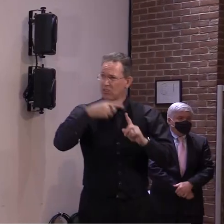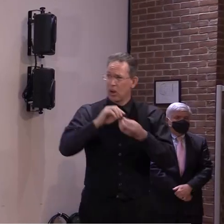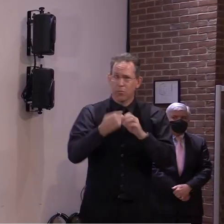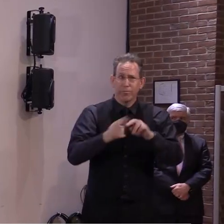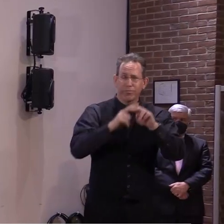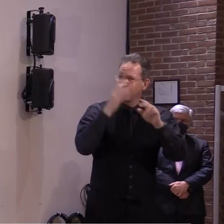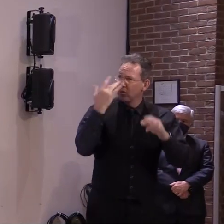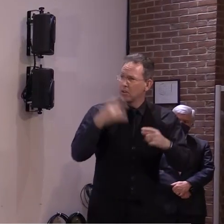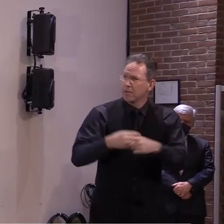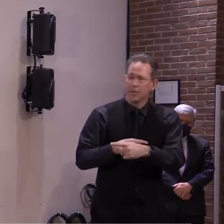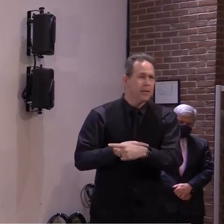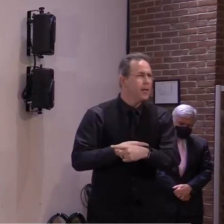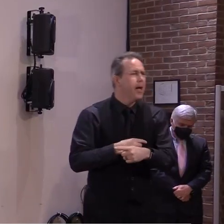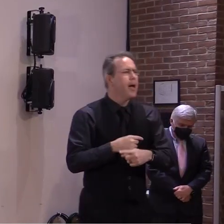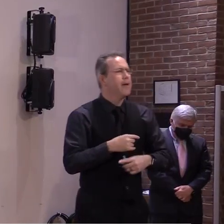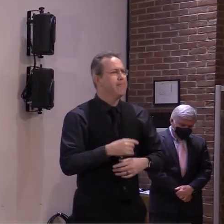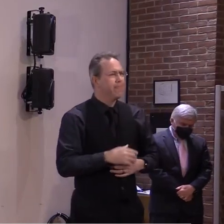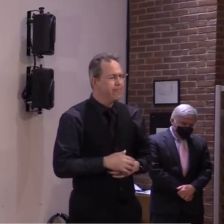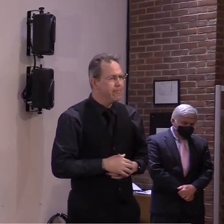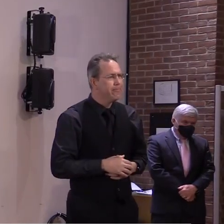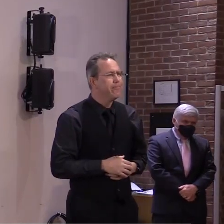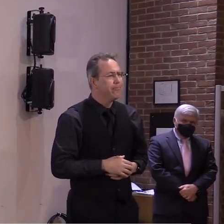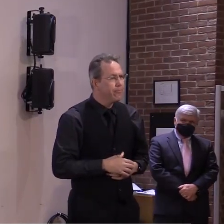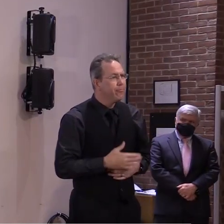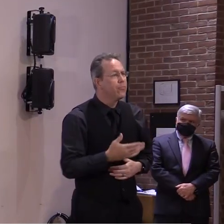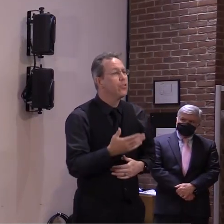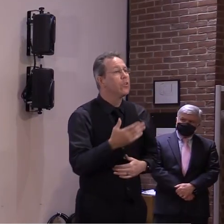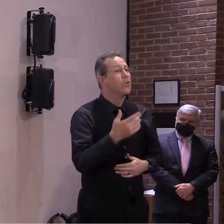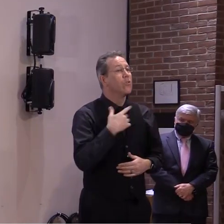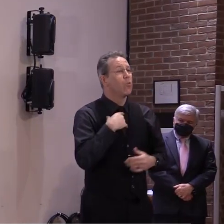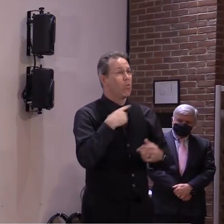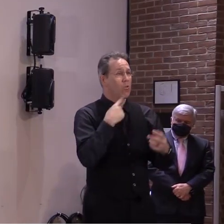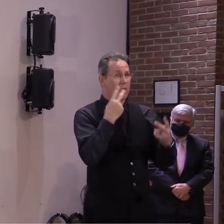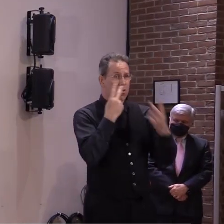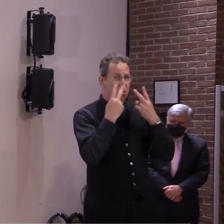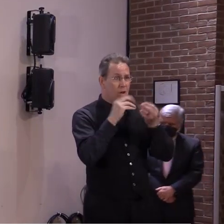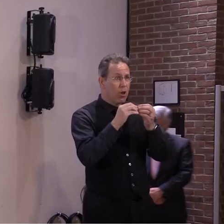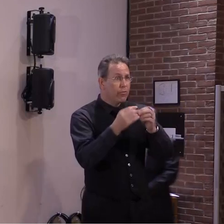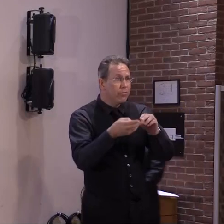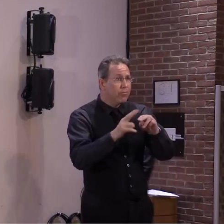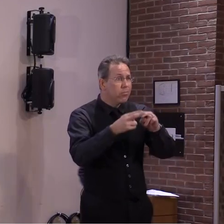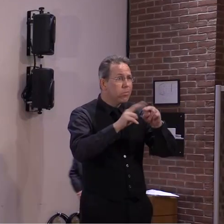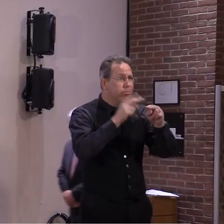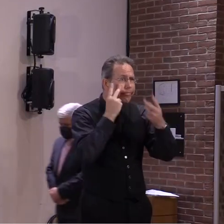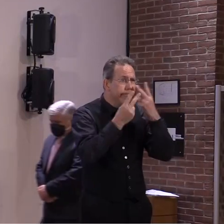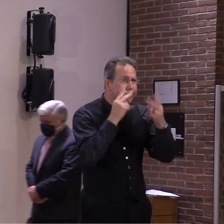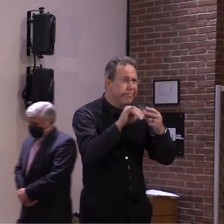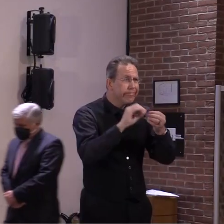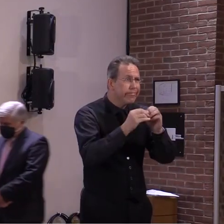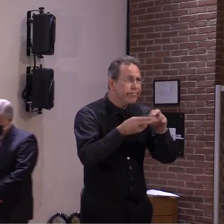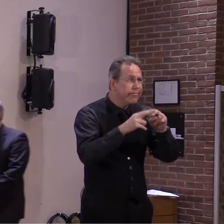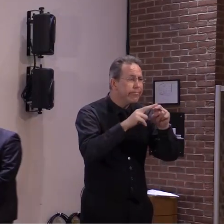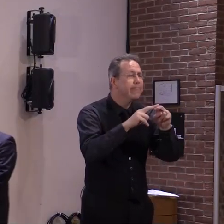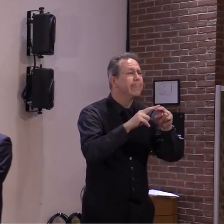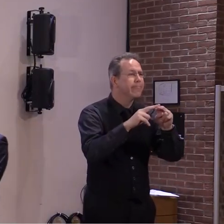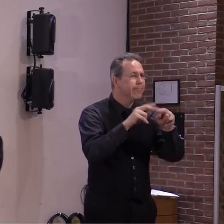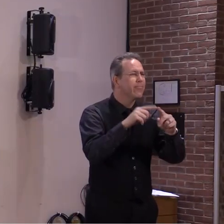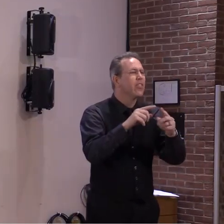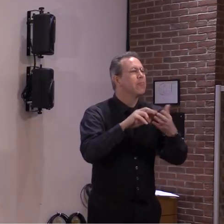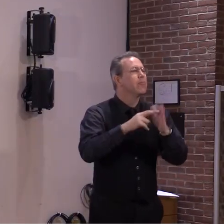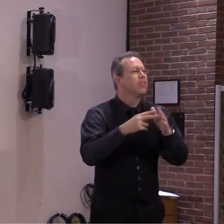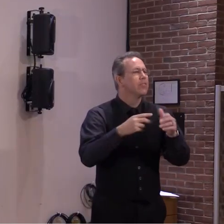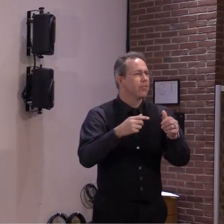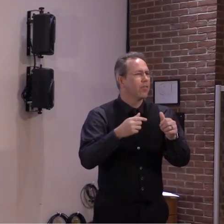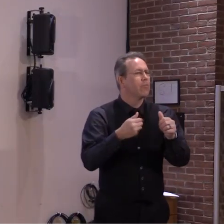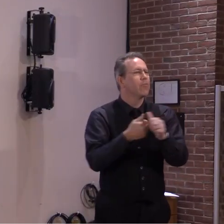when you see a jump like that in the count, it's an update because of the fact that there are so many tests being